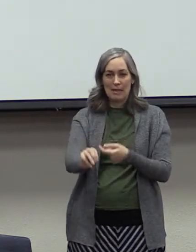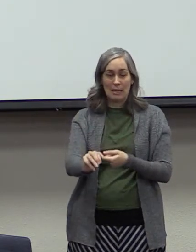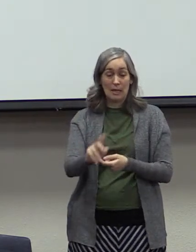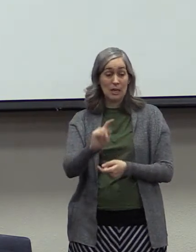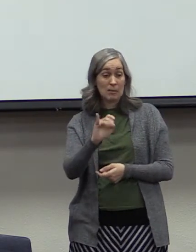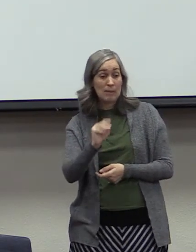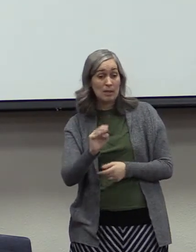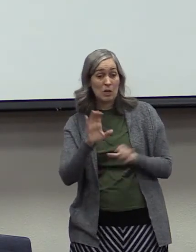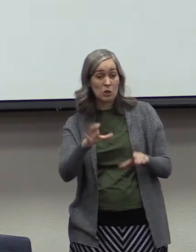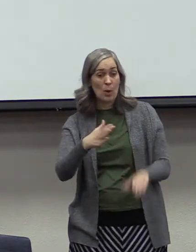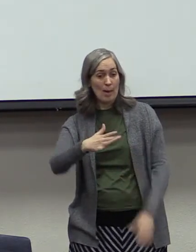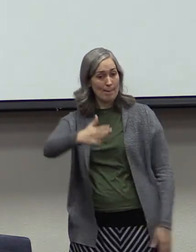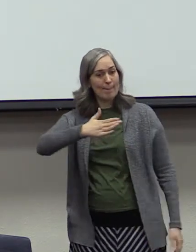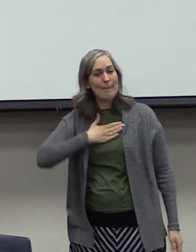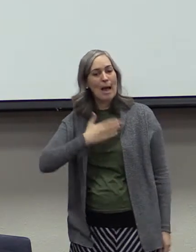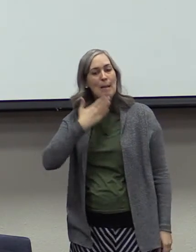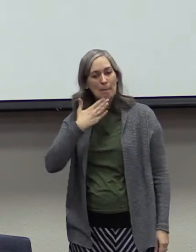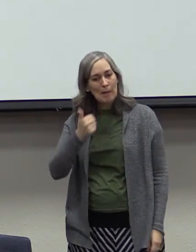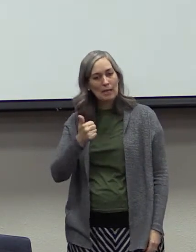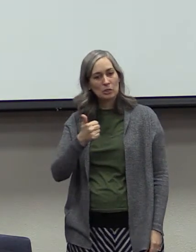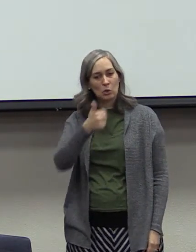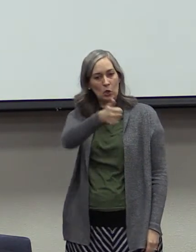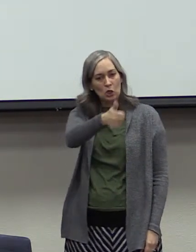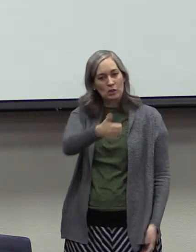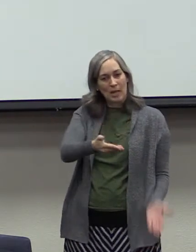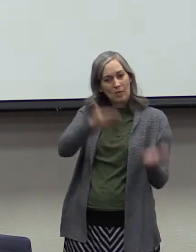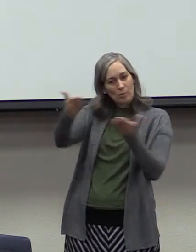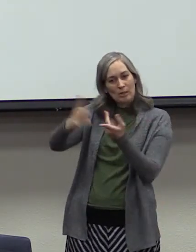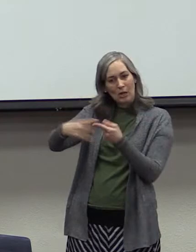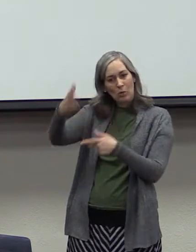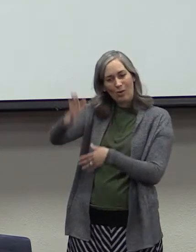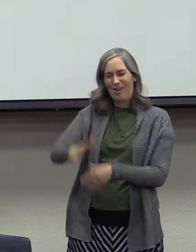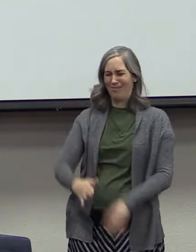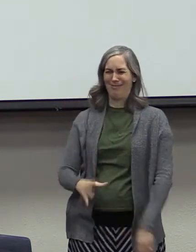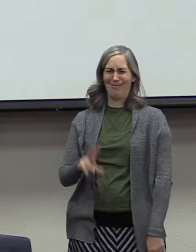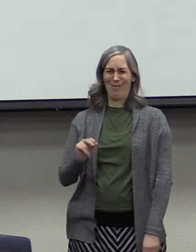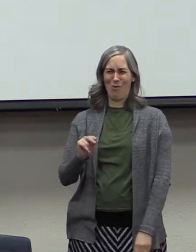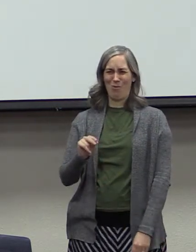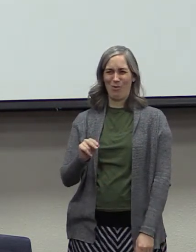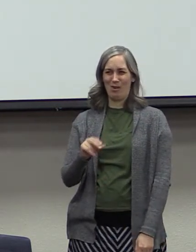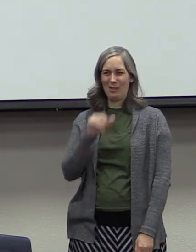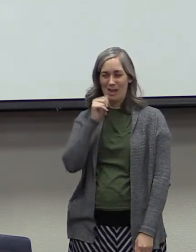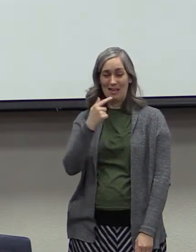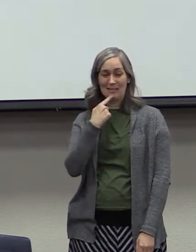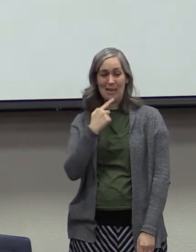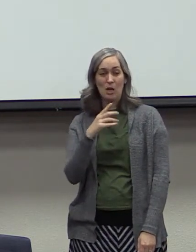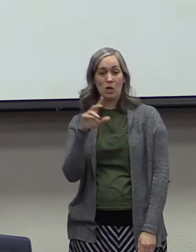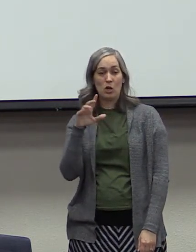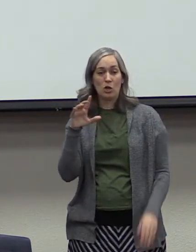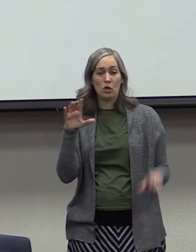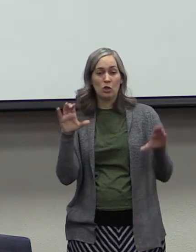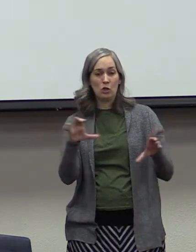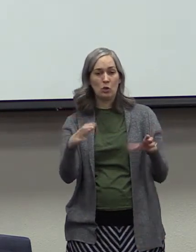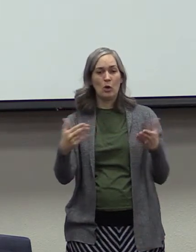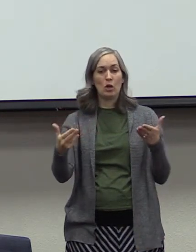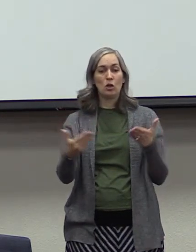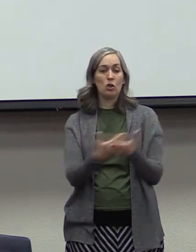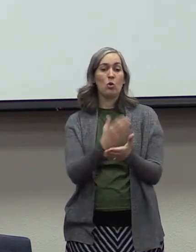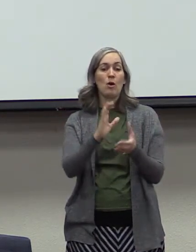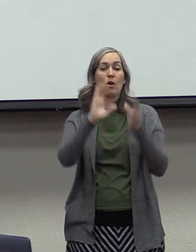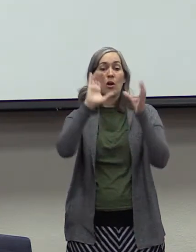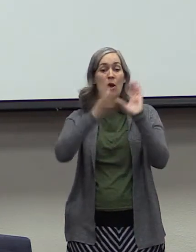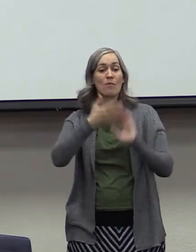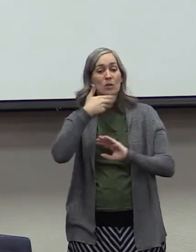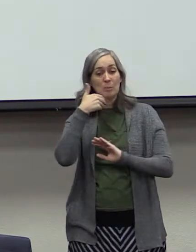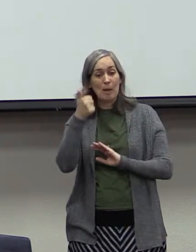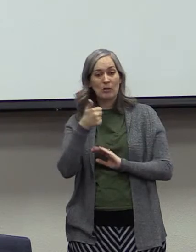Timothy, do my best to present yourself unto God. And he didn't write, do the new convert's best to present